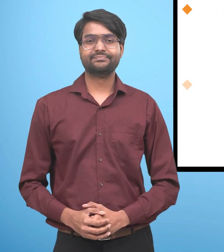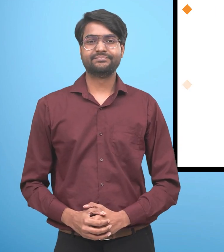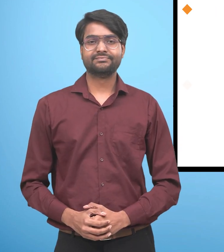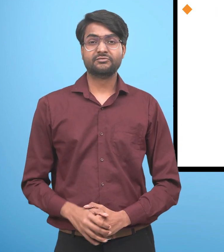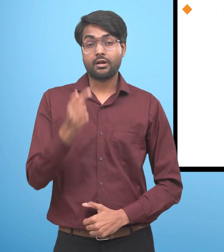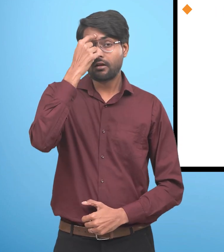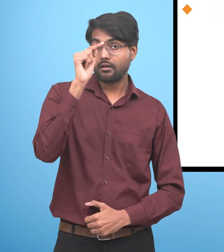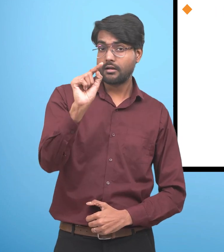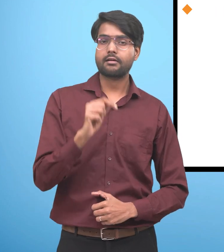3.